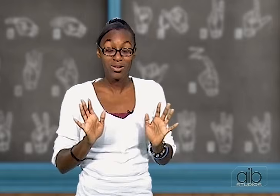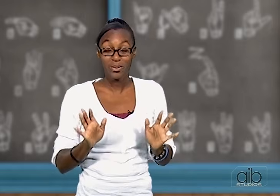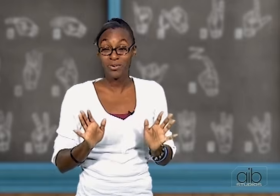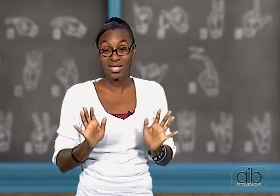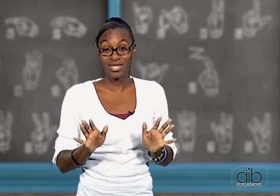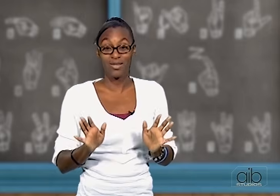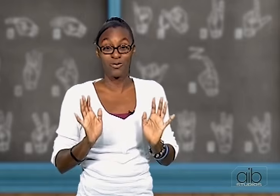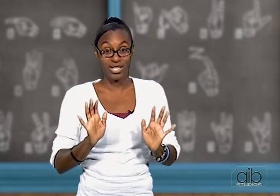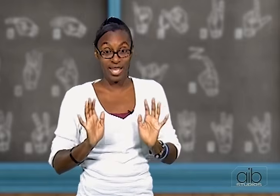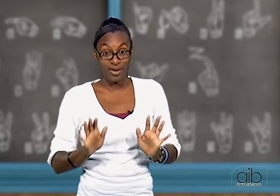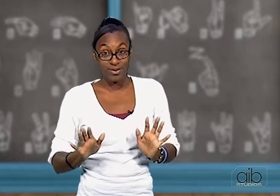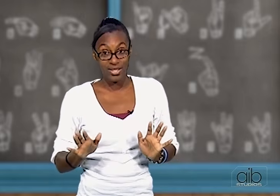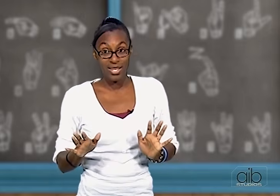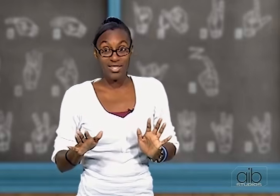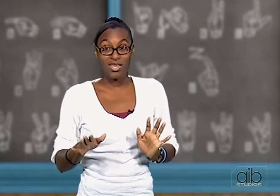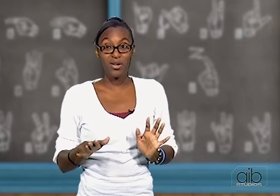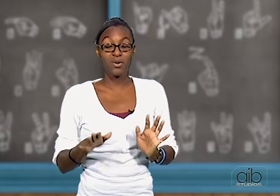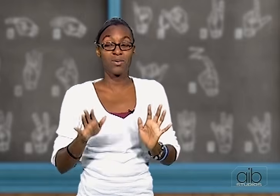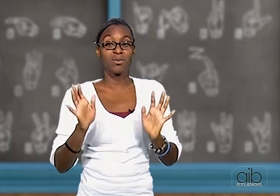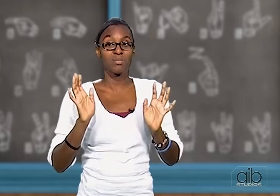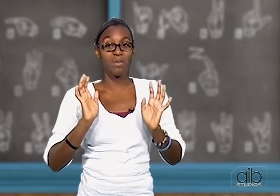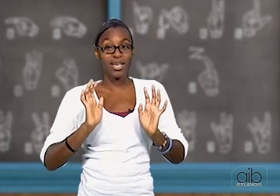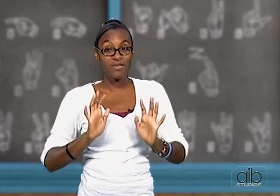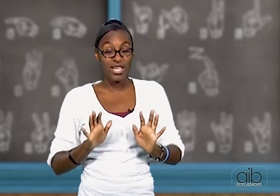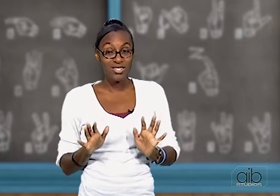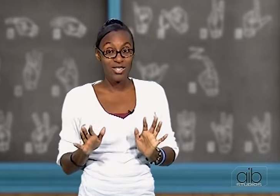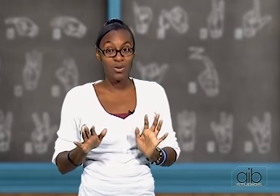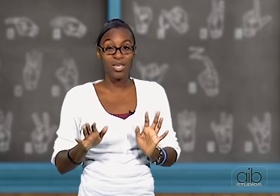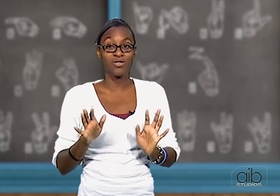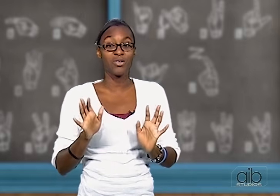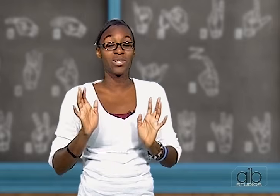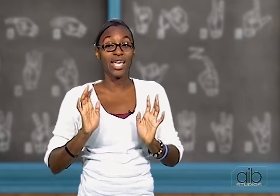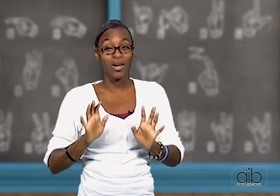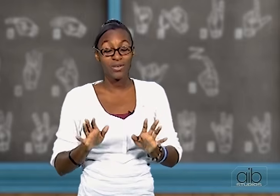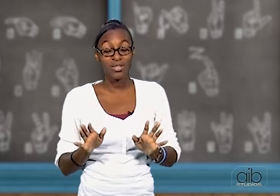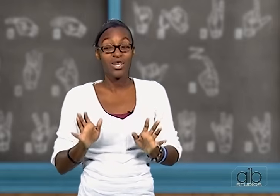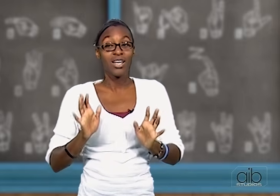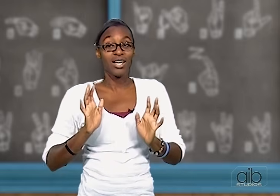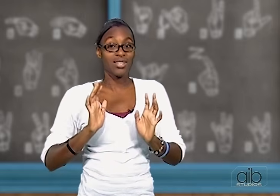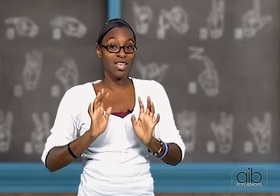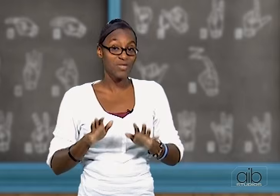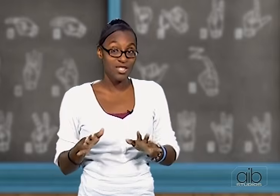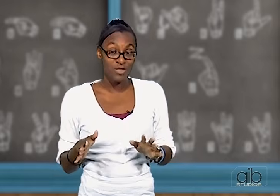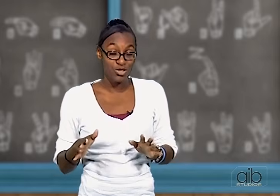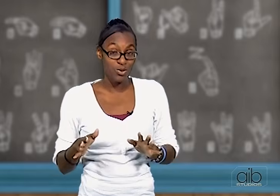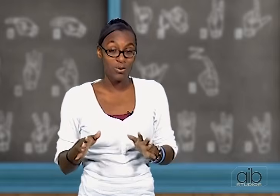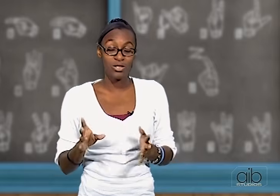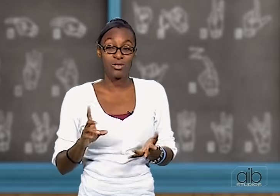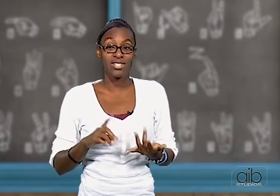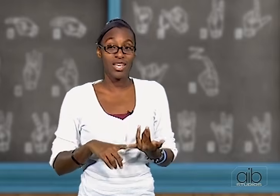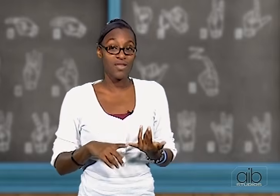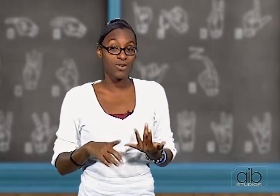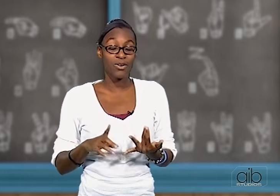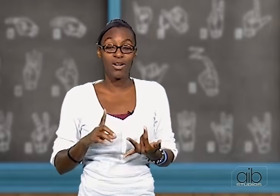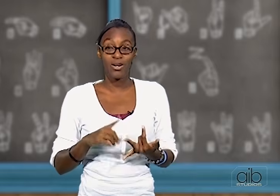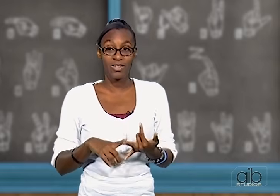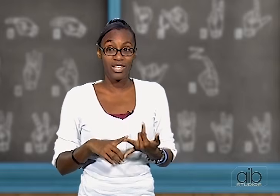real reason to freak out. So my advice to you, if you encounter a deaf individual, whether they're deaf or hard of